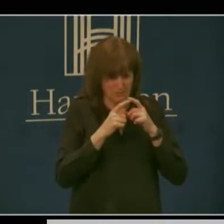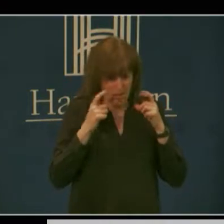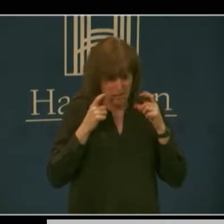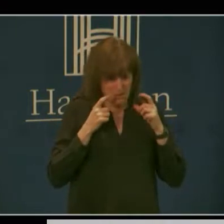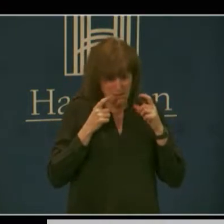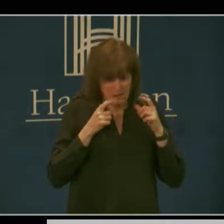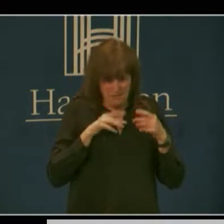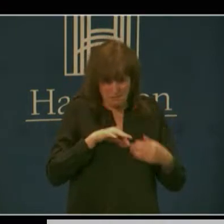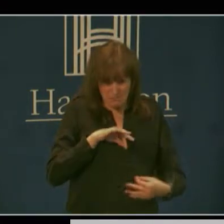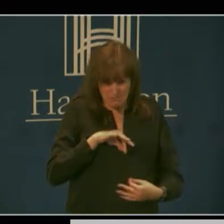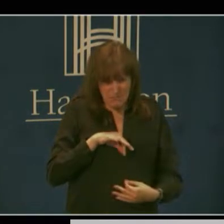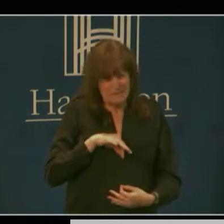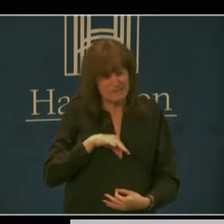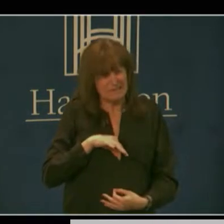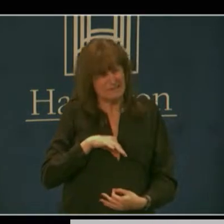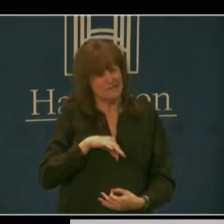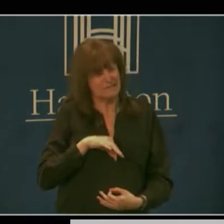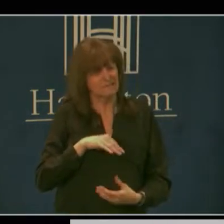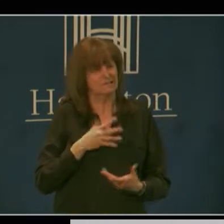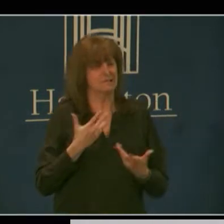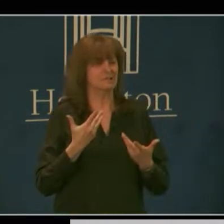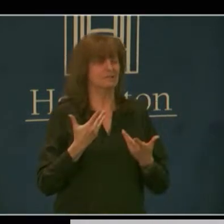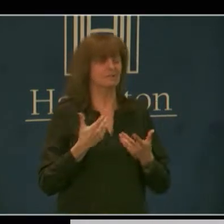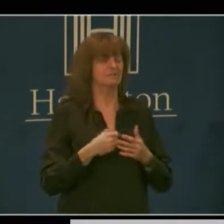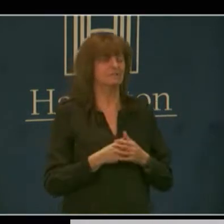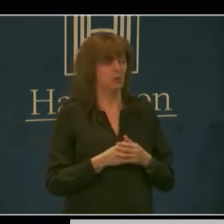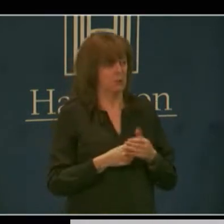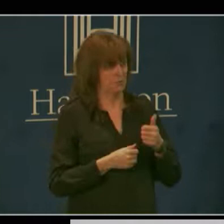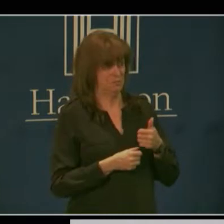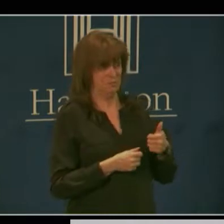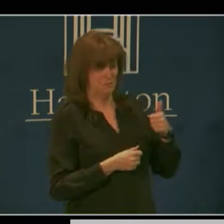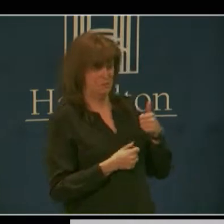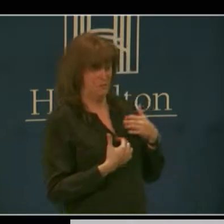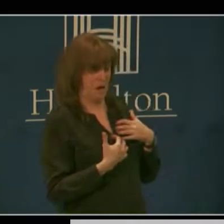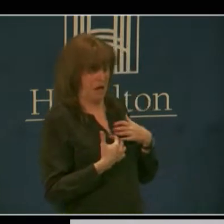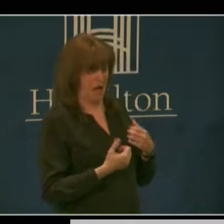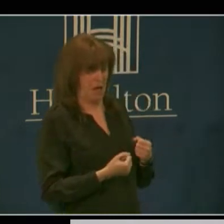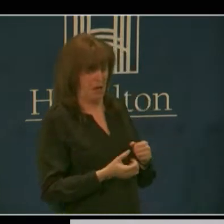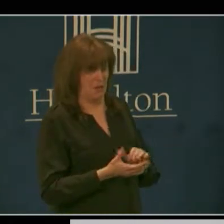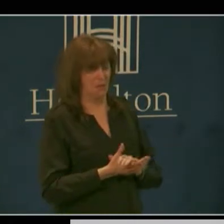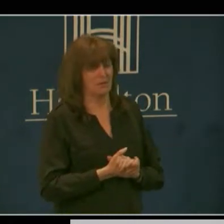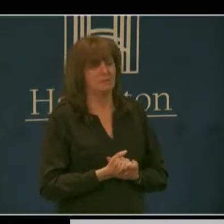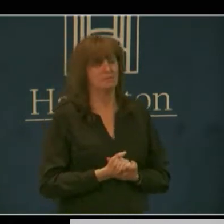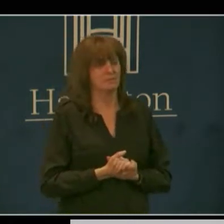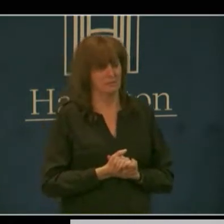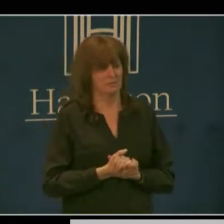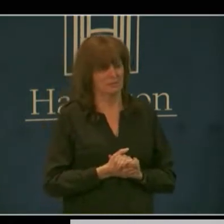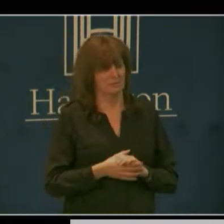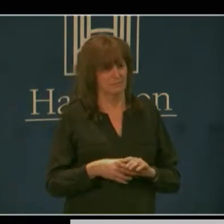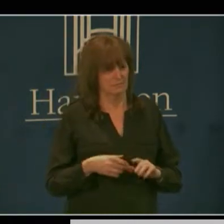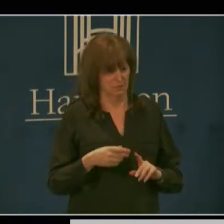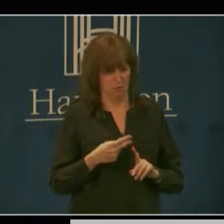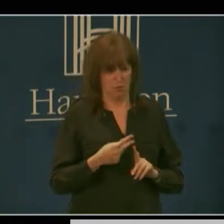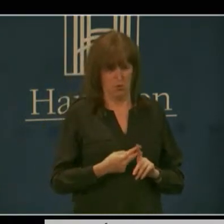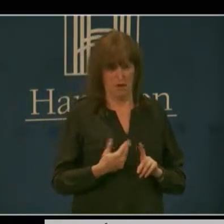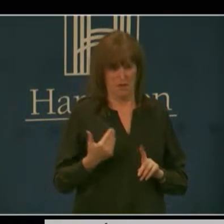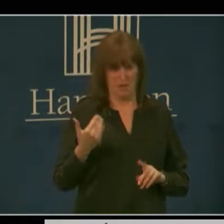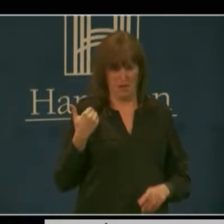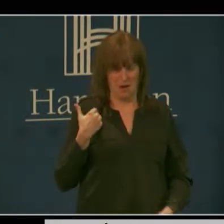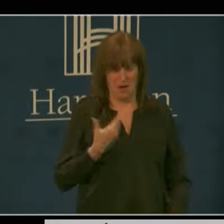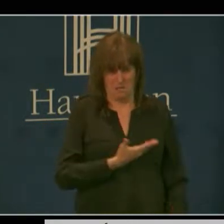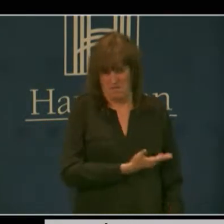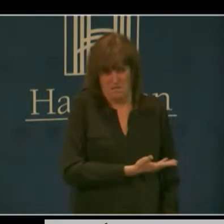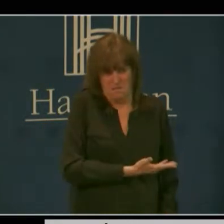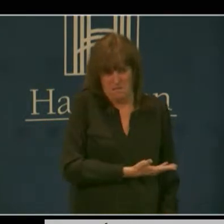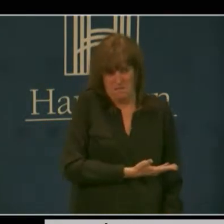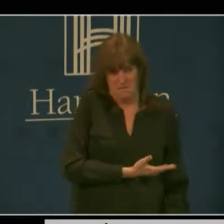Teresa Tam, the chief public health officer, way back in January when asked this question, her comment, I